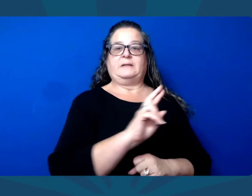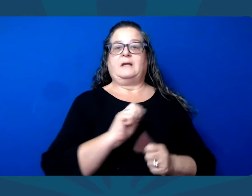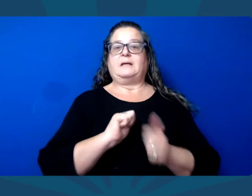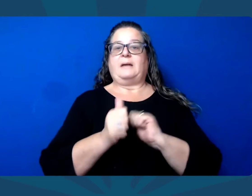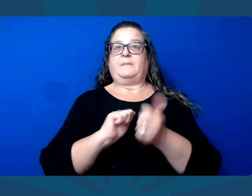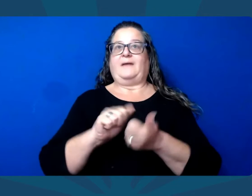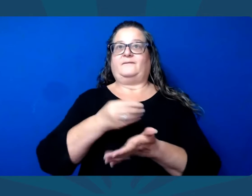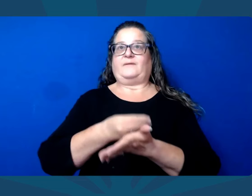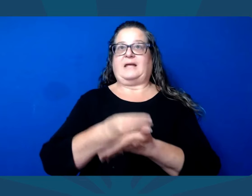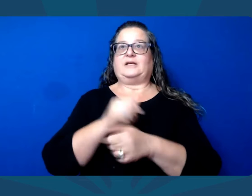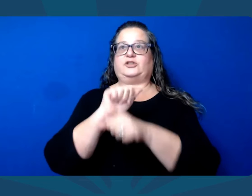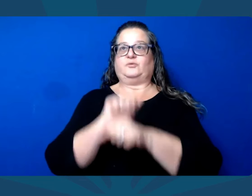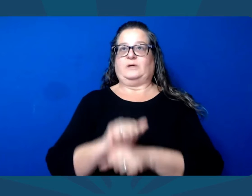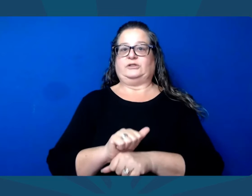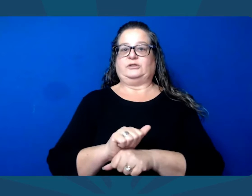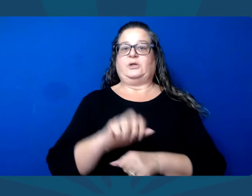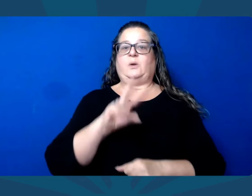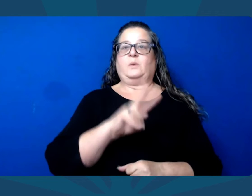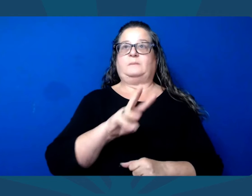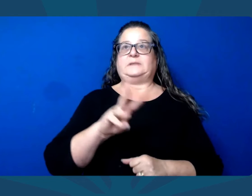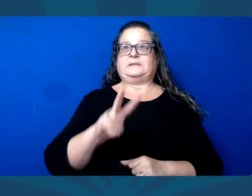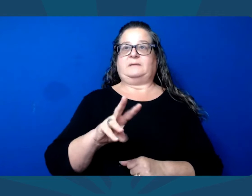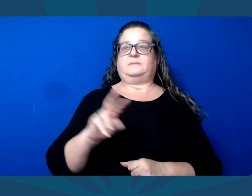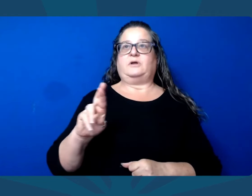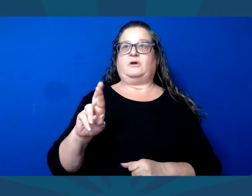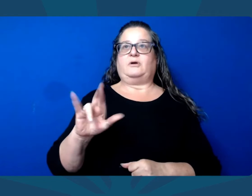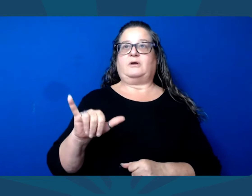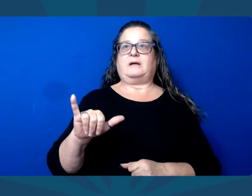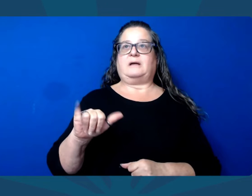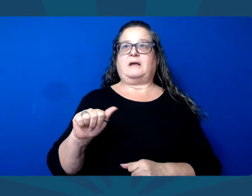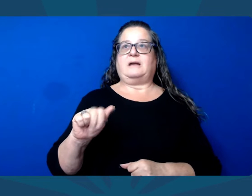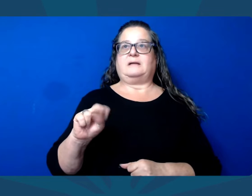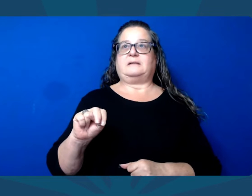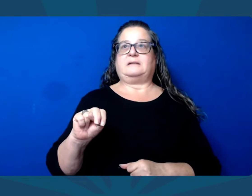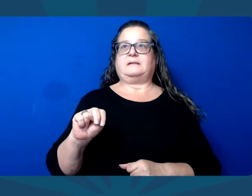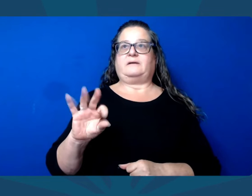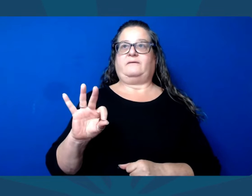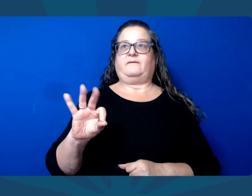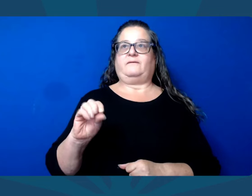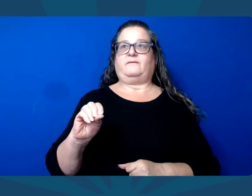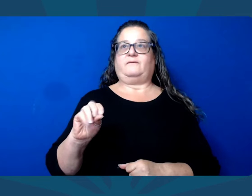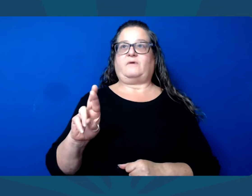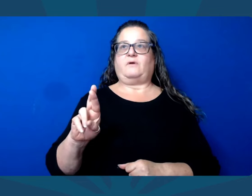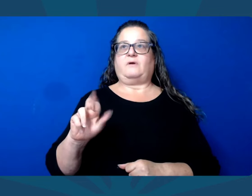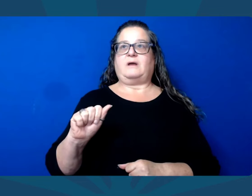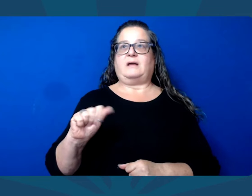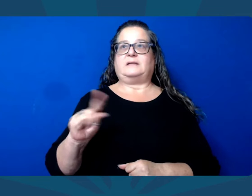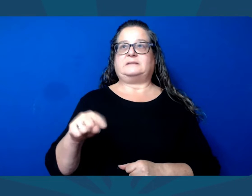Party, Republican. Campaign funding, traditional. Website,